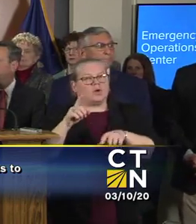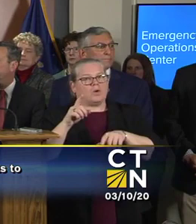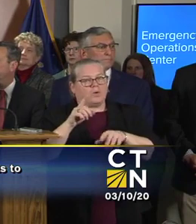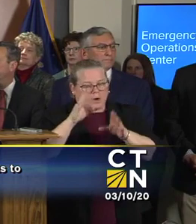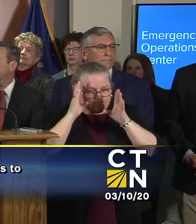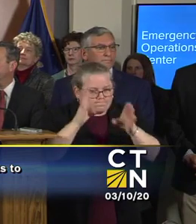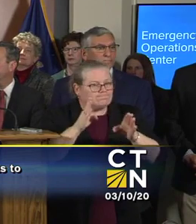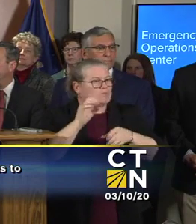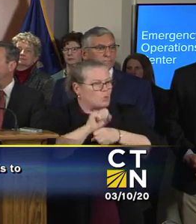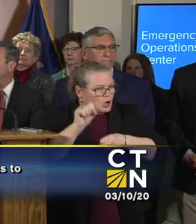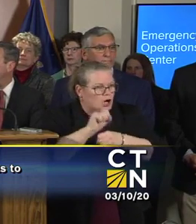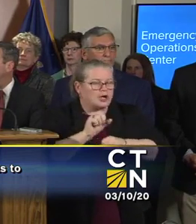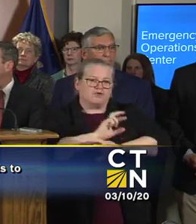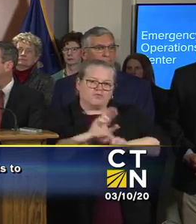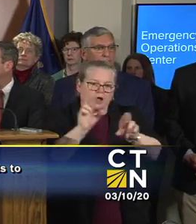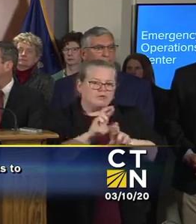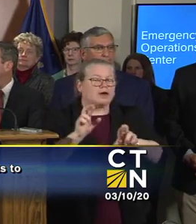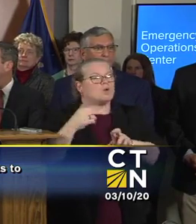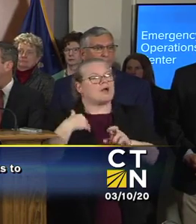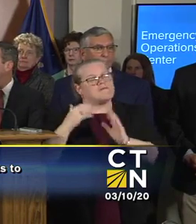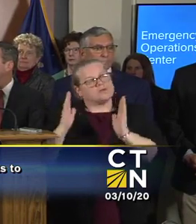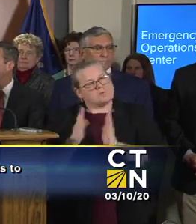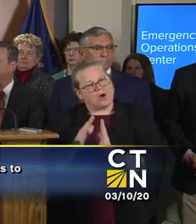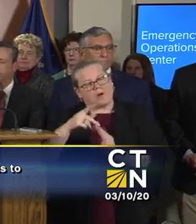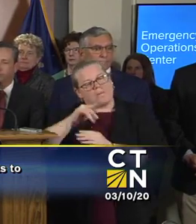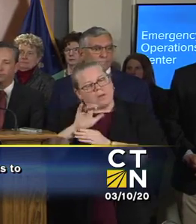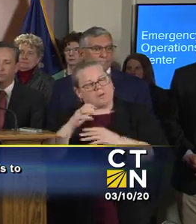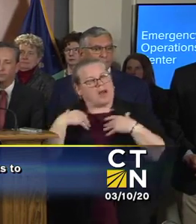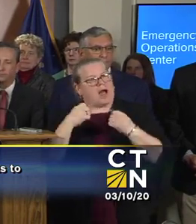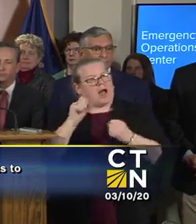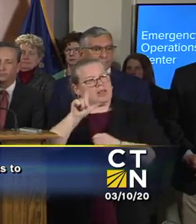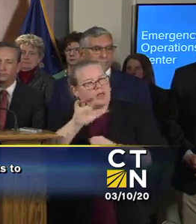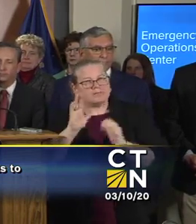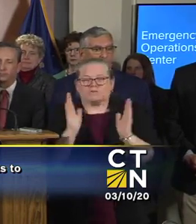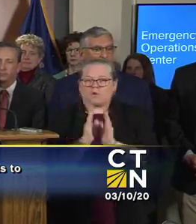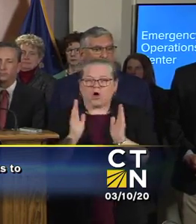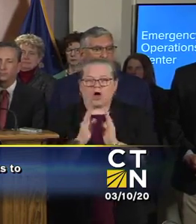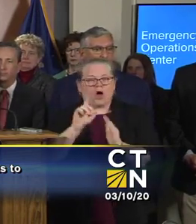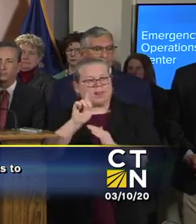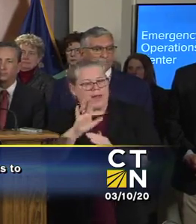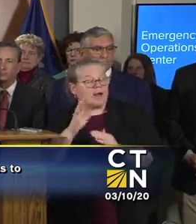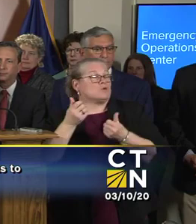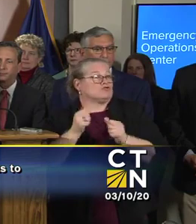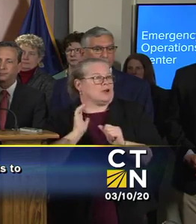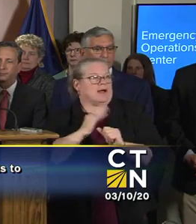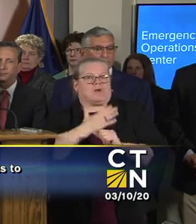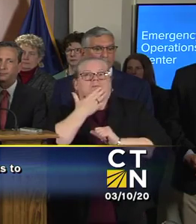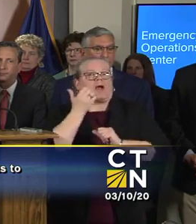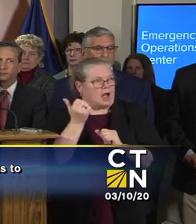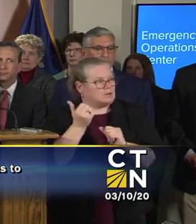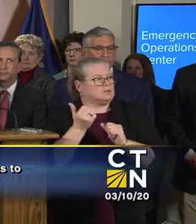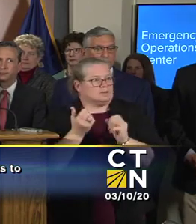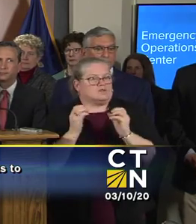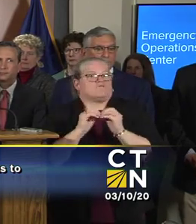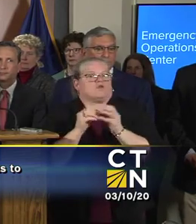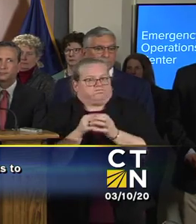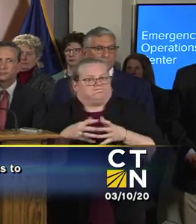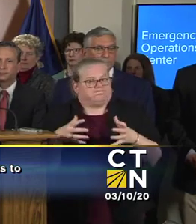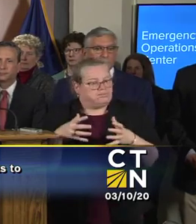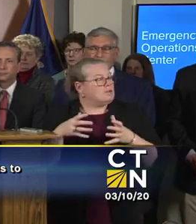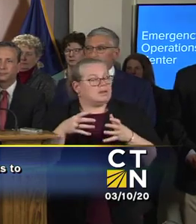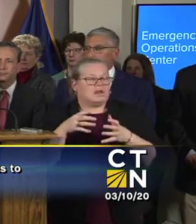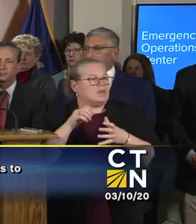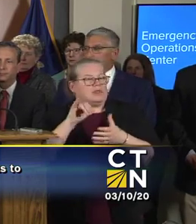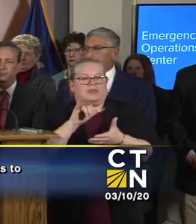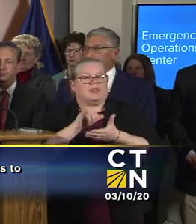got our public health lab, which is a small reference lab, and we're doing our best to scale that up, but that's never going to be the long-term answer in terms of really getting the testing volumes